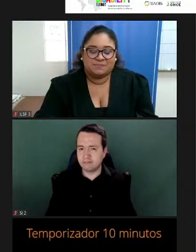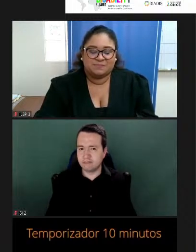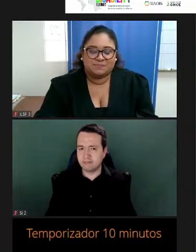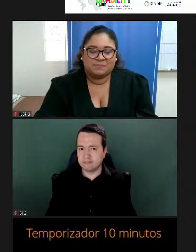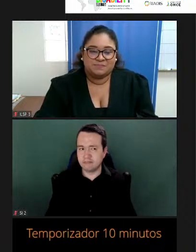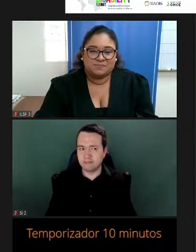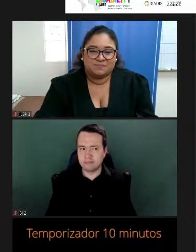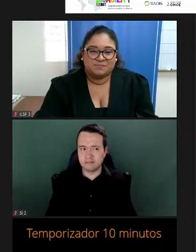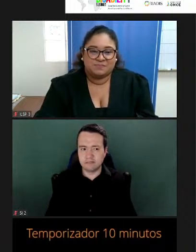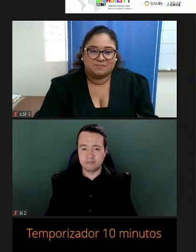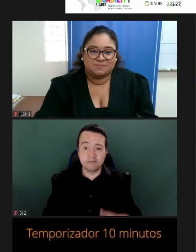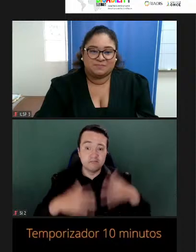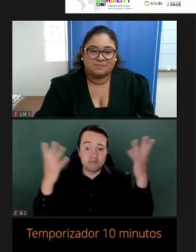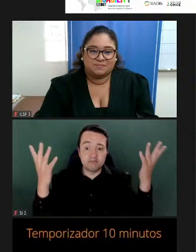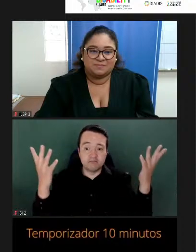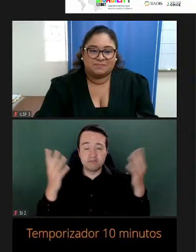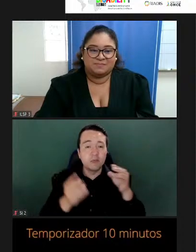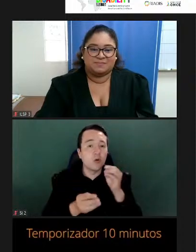problems